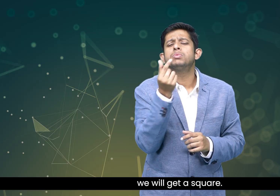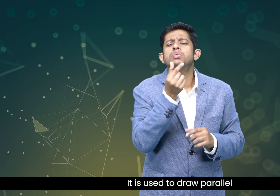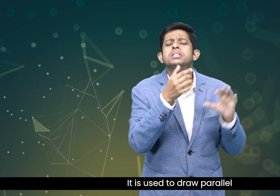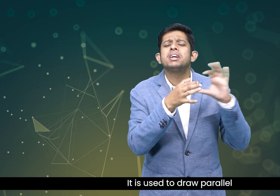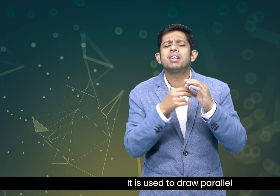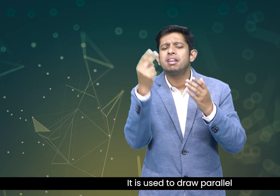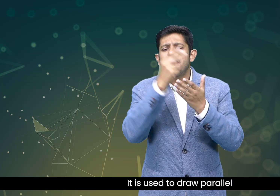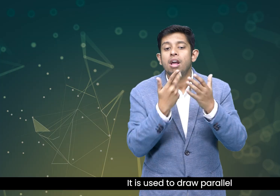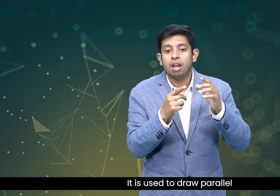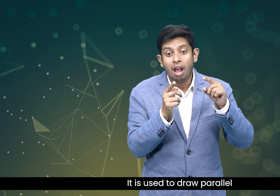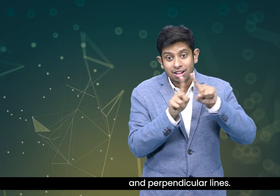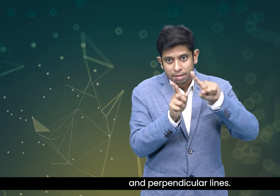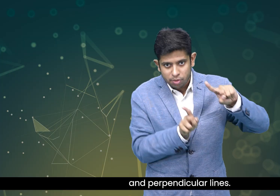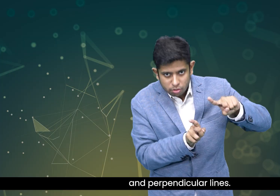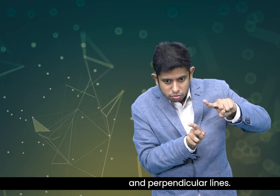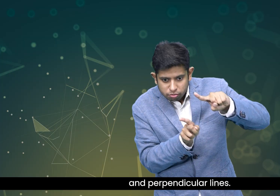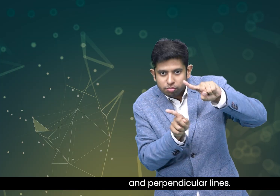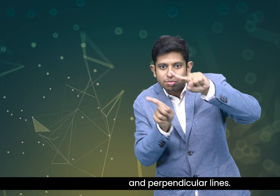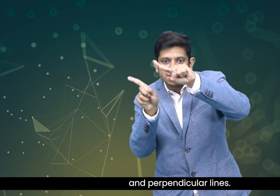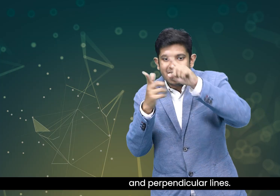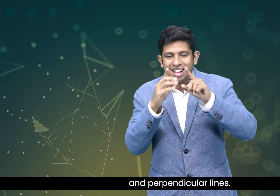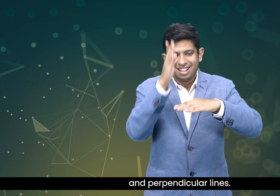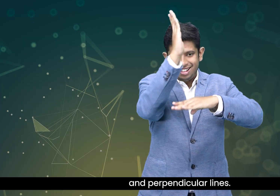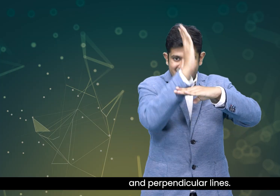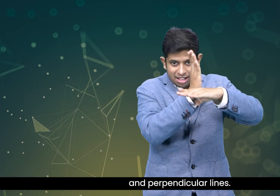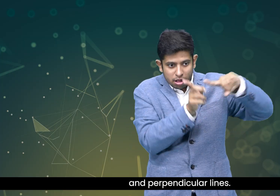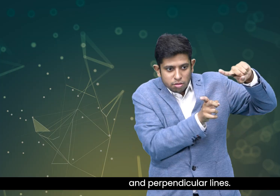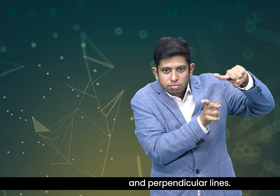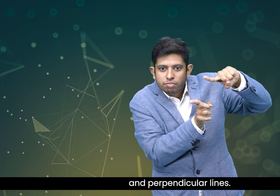It is used to draw parallel and perpendicular lines.